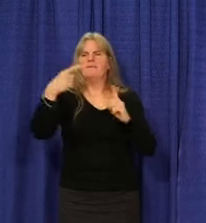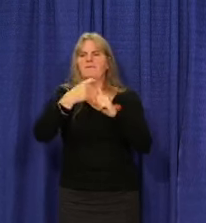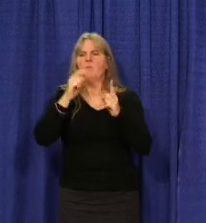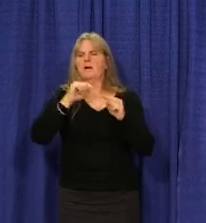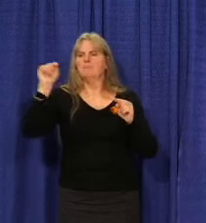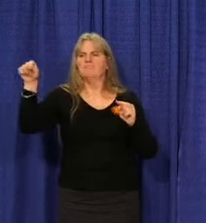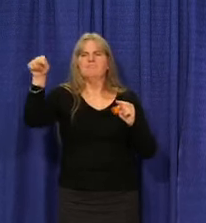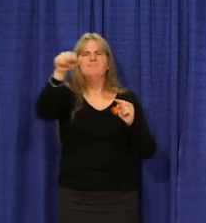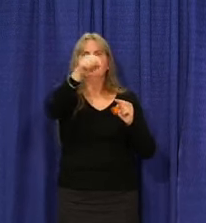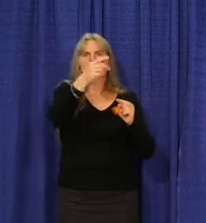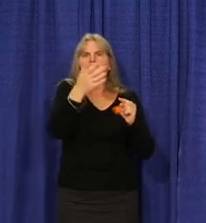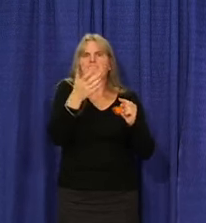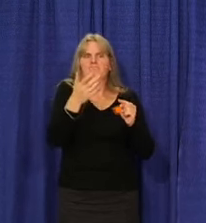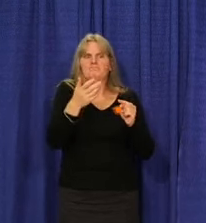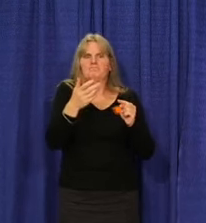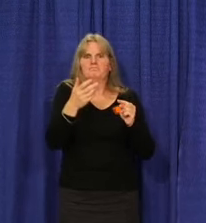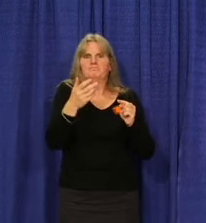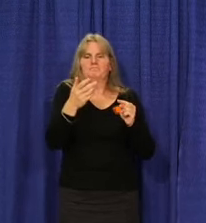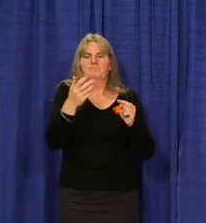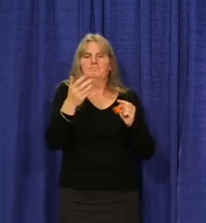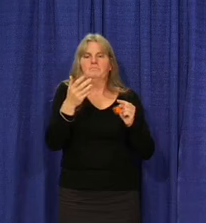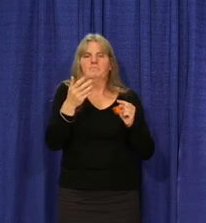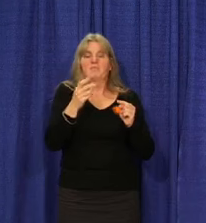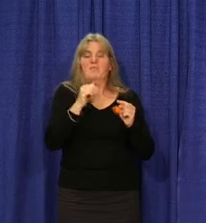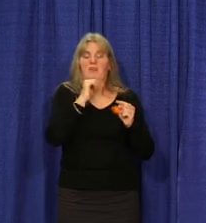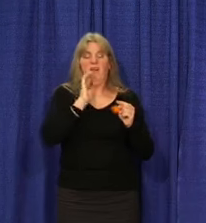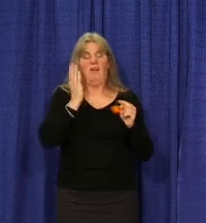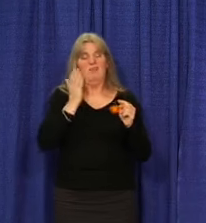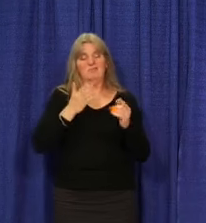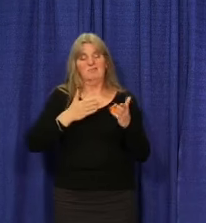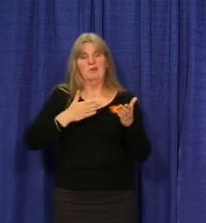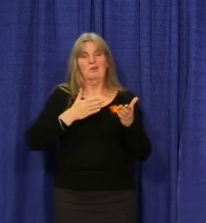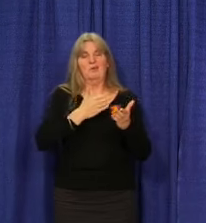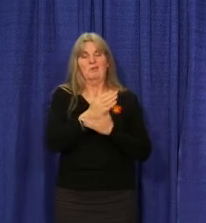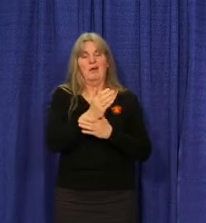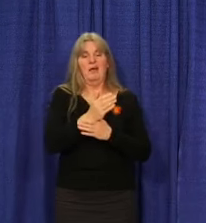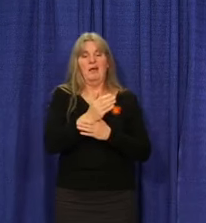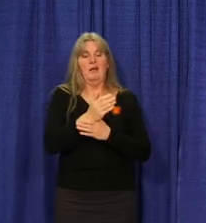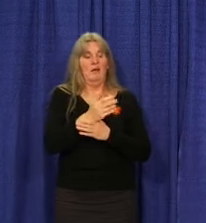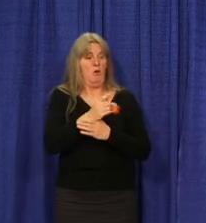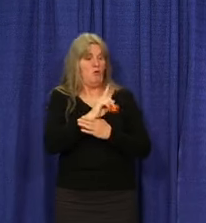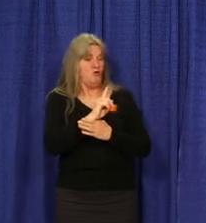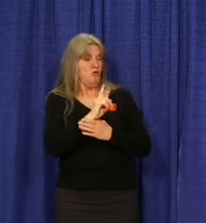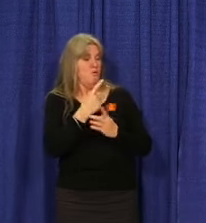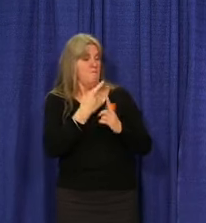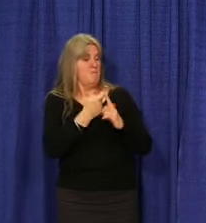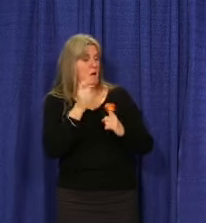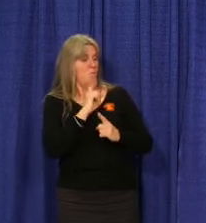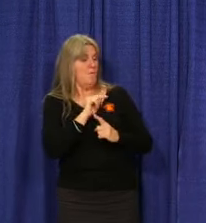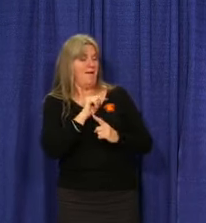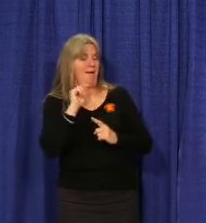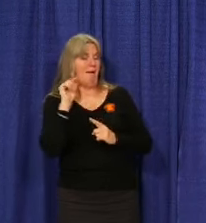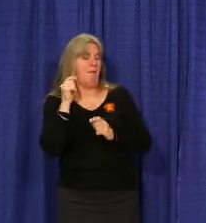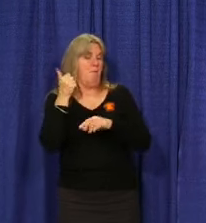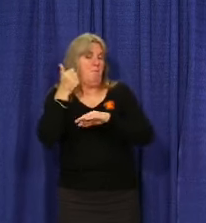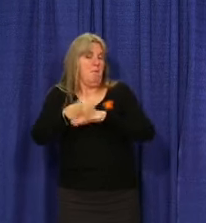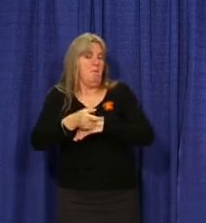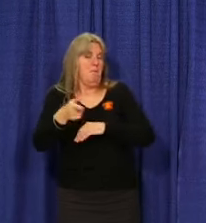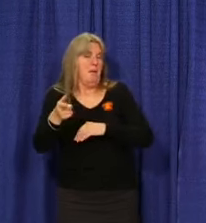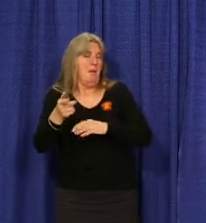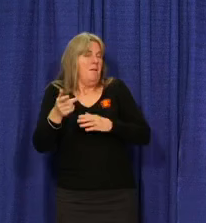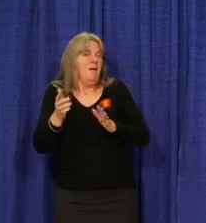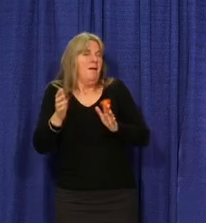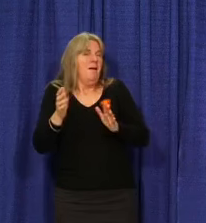that is not really within our right to divulge where a person comes, because it leads to the further potential